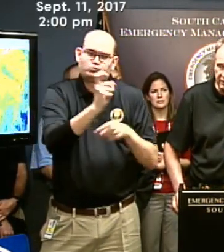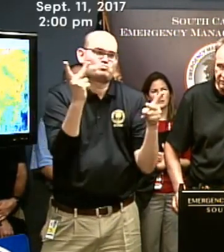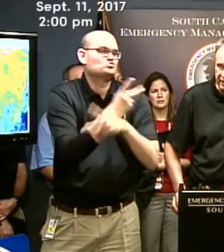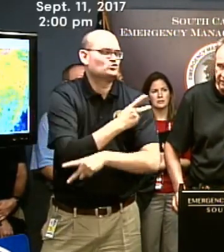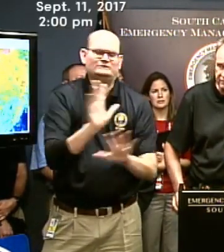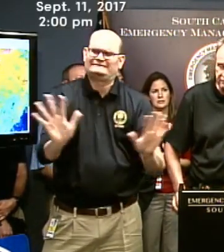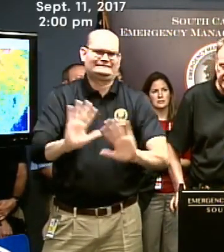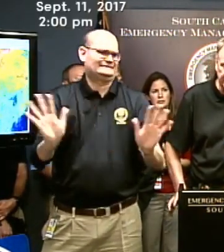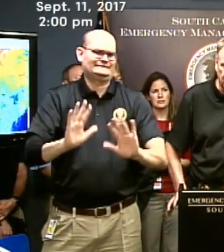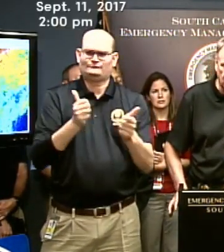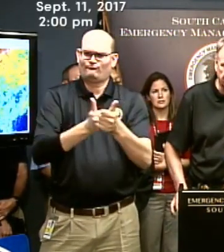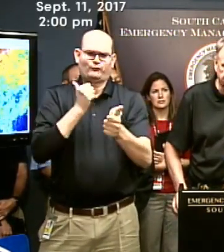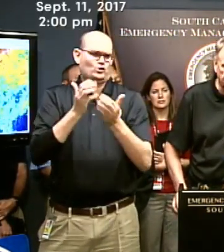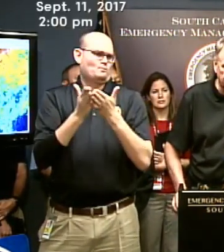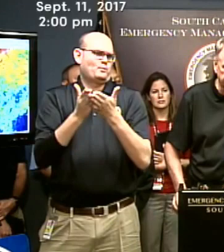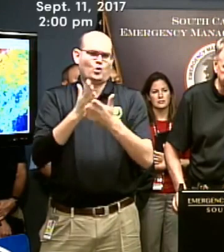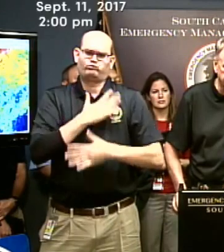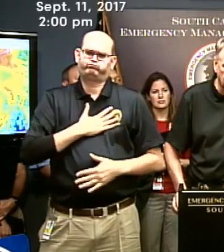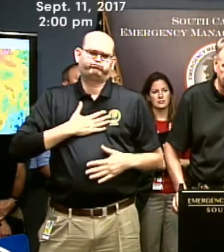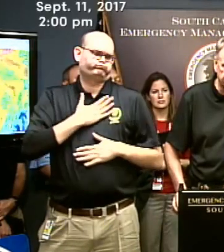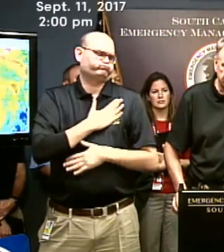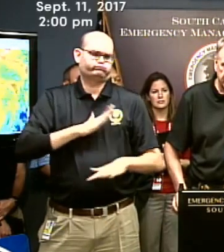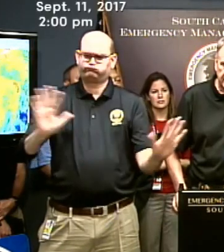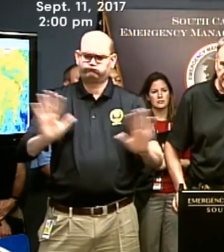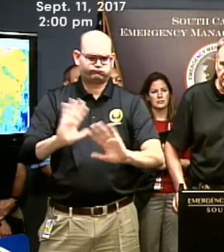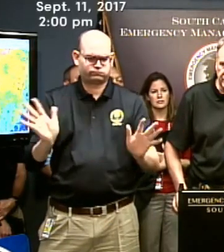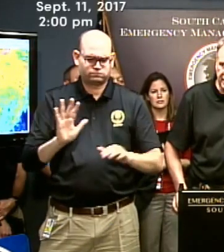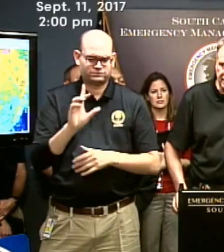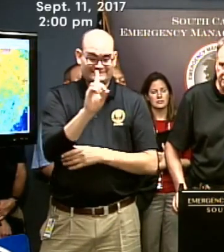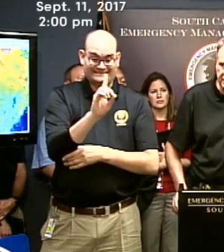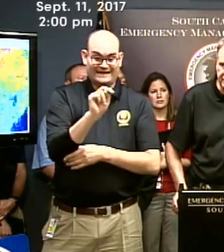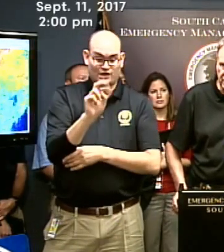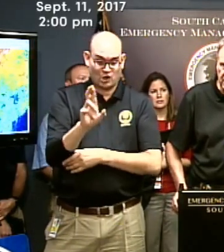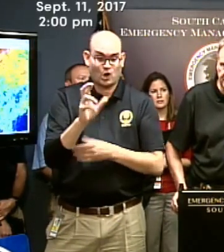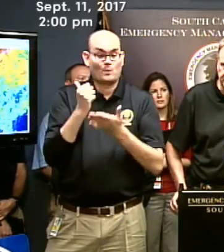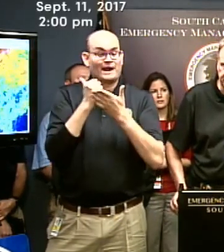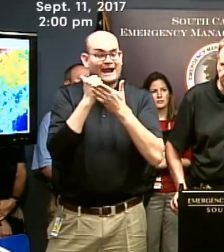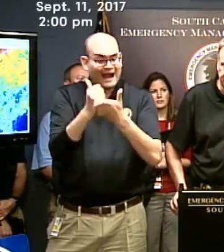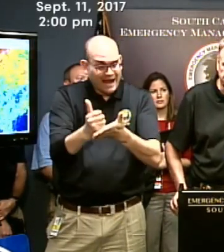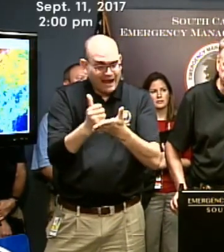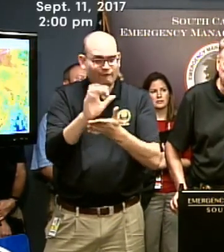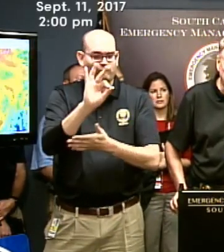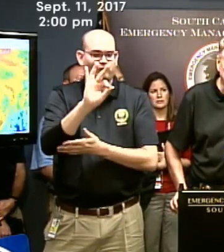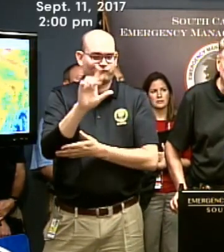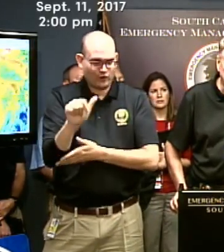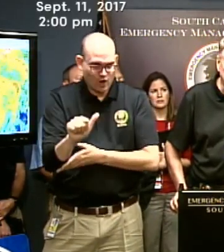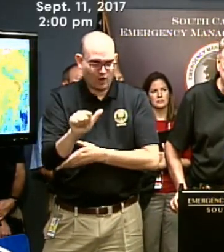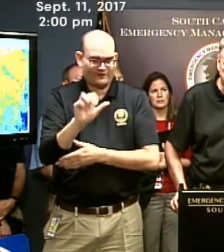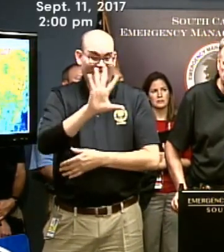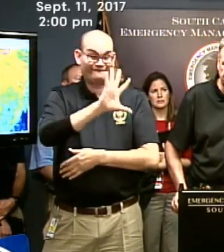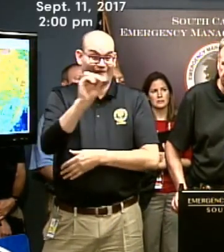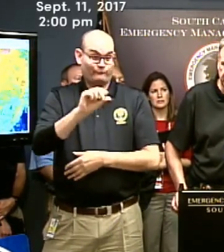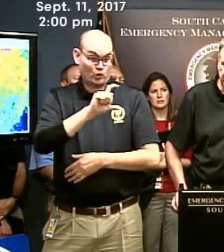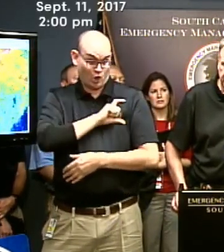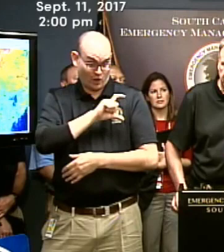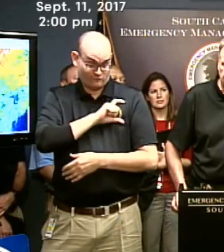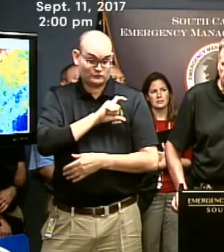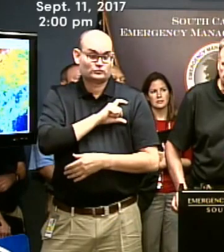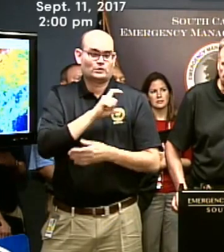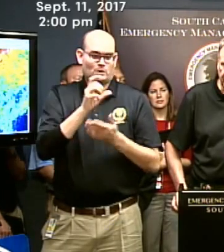in the process of DNR responding to Florida, and we will have 50 officers with boats and rescue